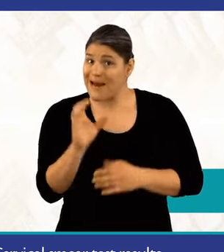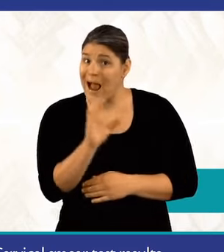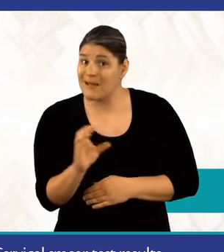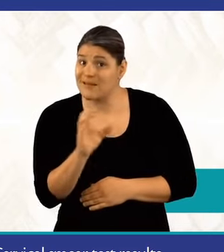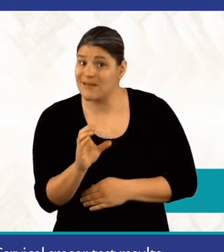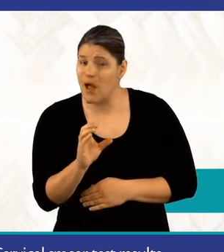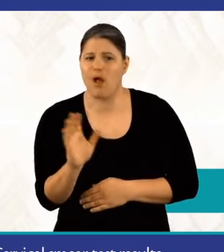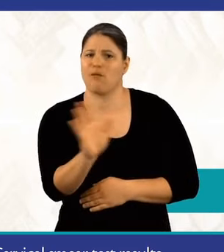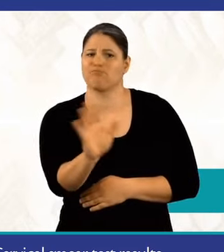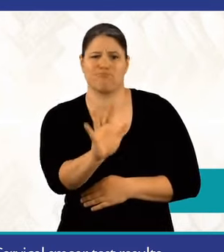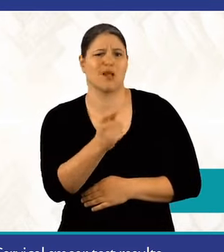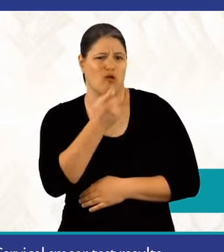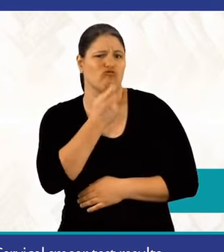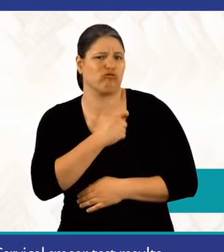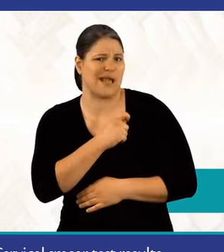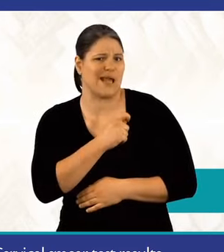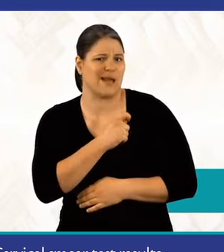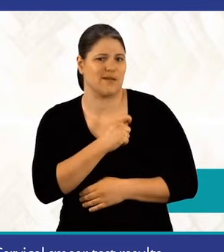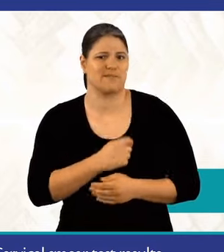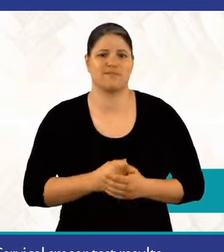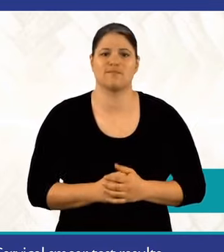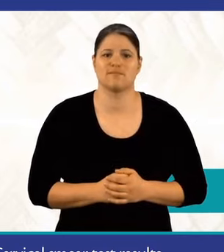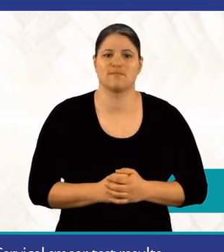An abnormal result hardly ever means cancer.